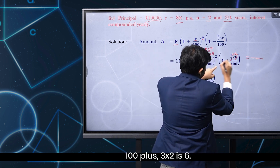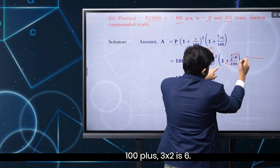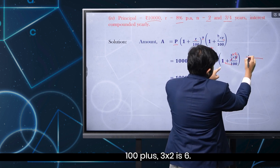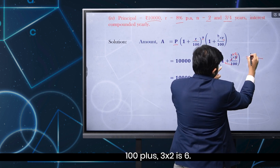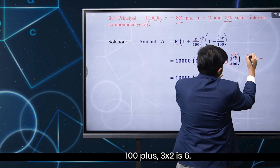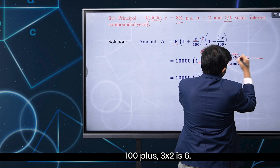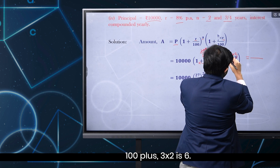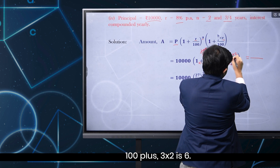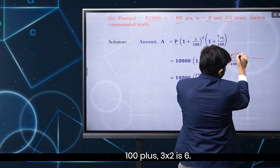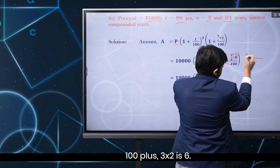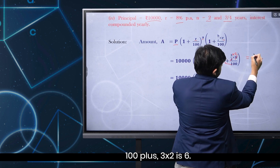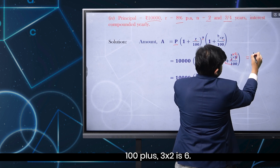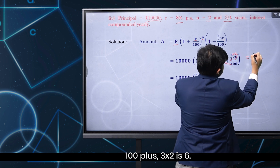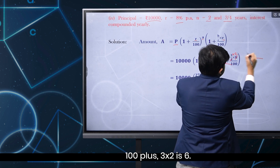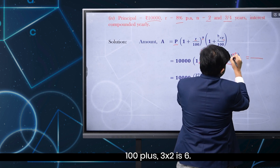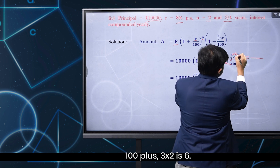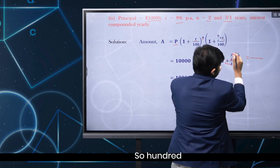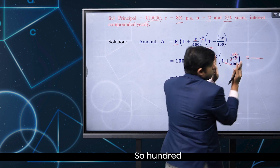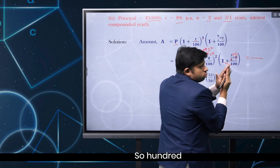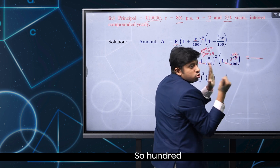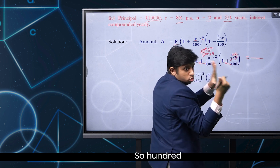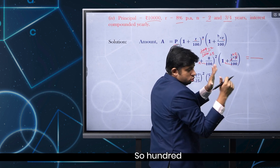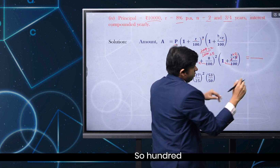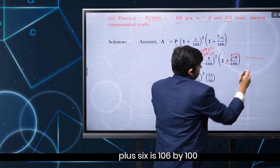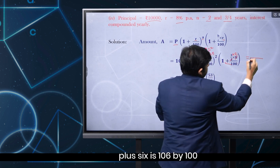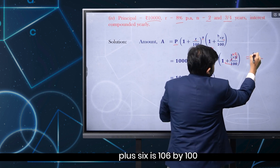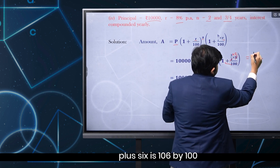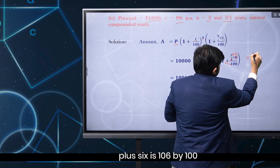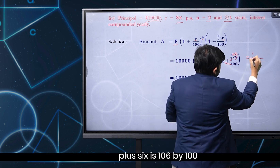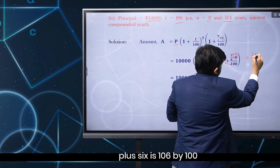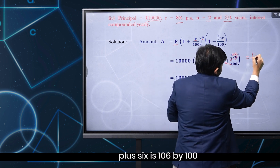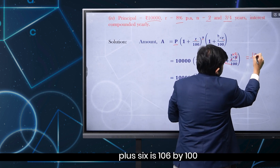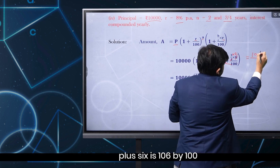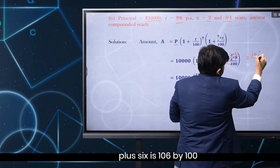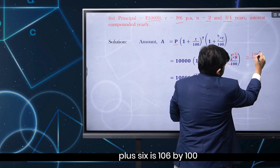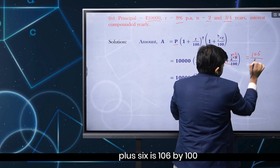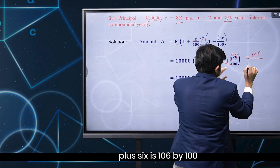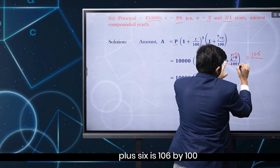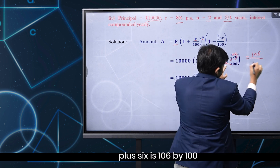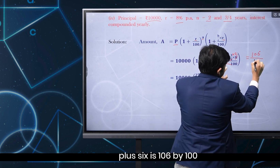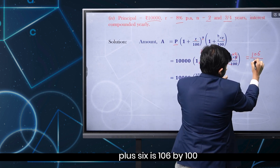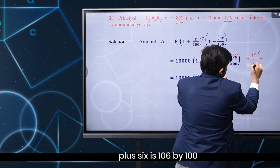100 plus 3 into 2 is 6. So 100 plus 6 is 106 by 100.